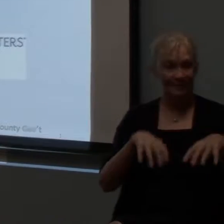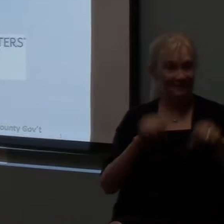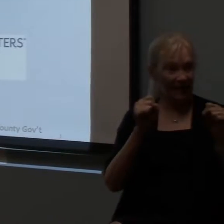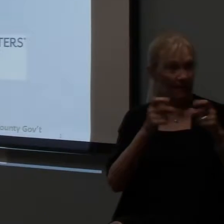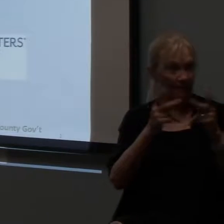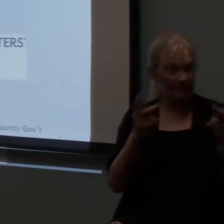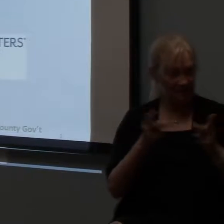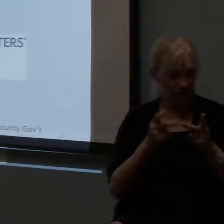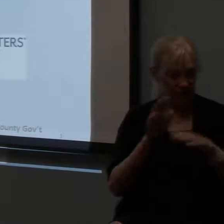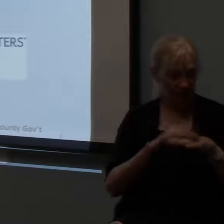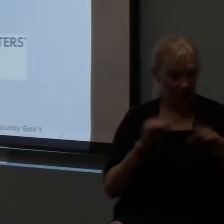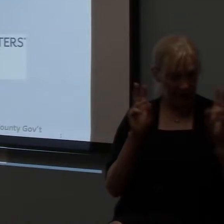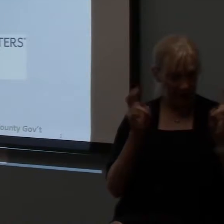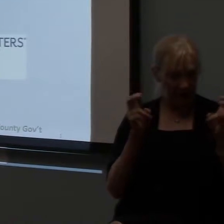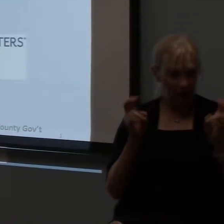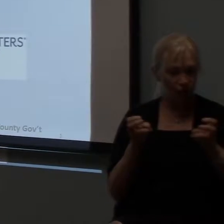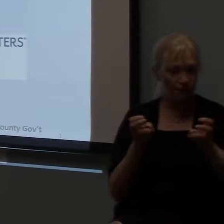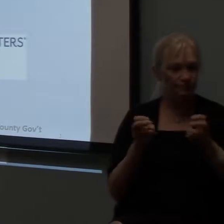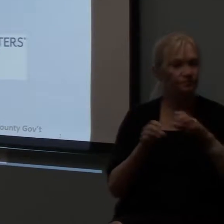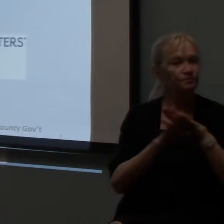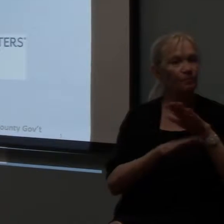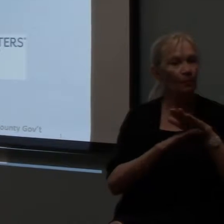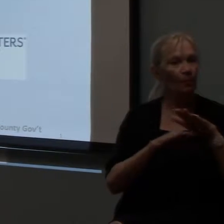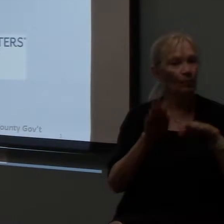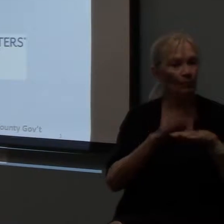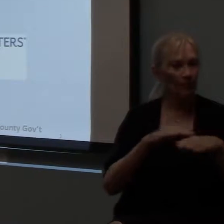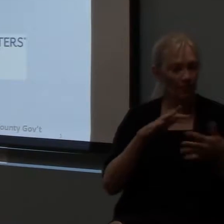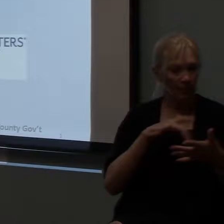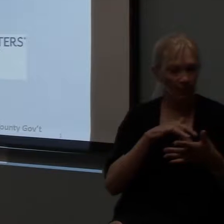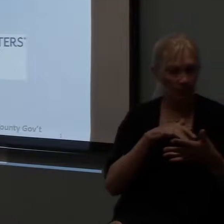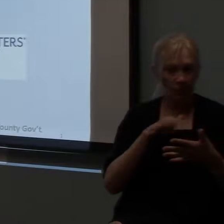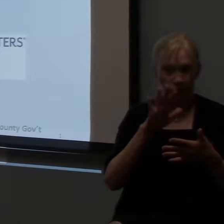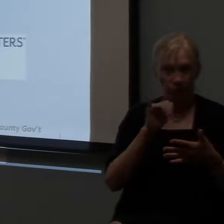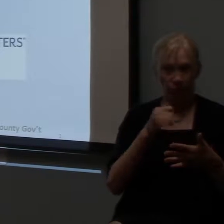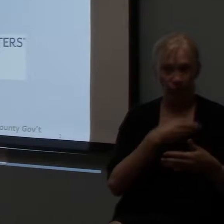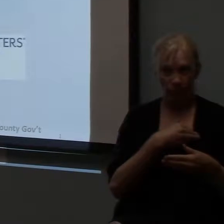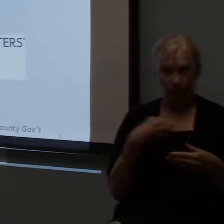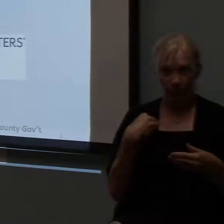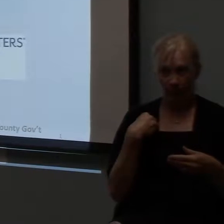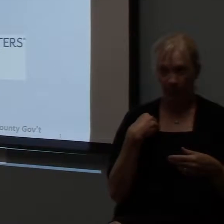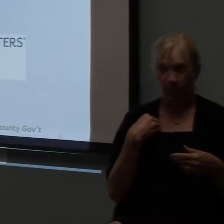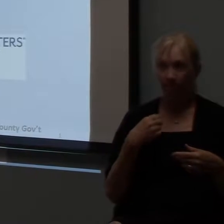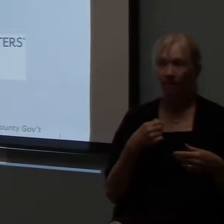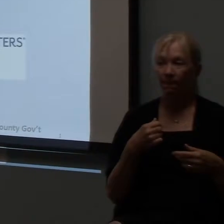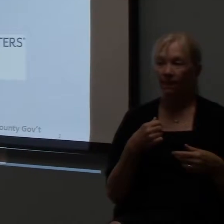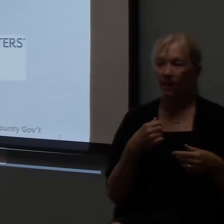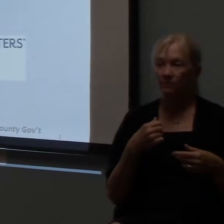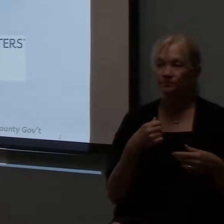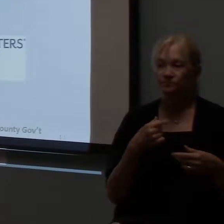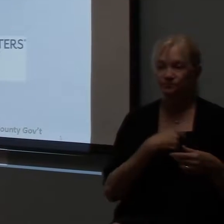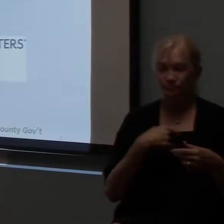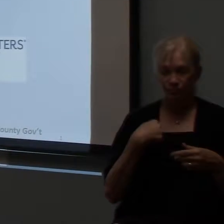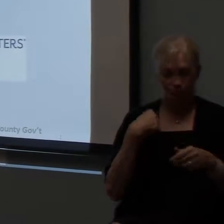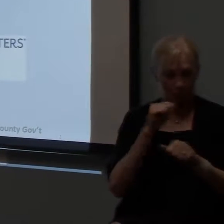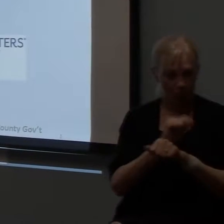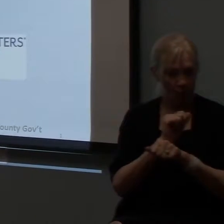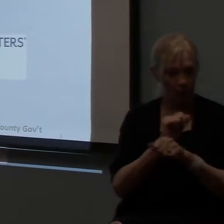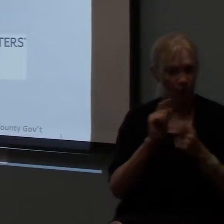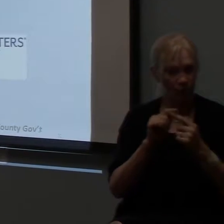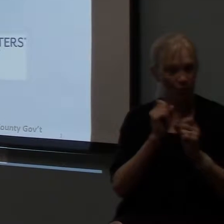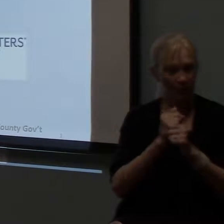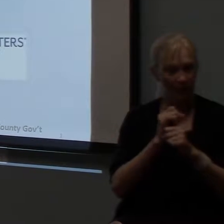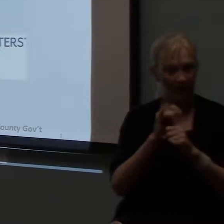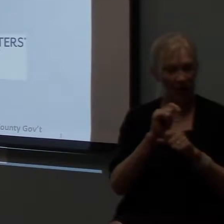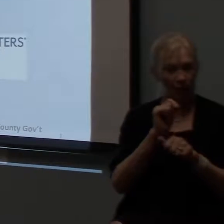issues based on study and consensus by the membership. We are working to make democracy work for